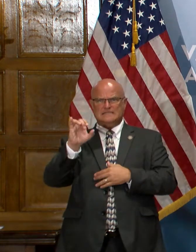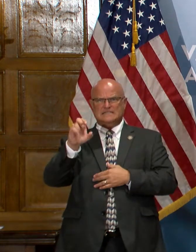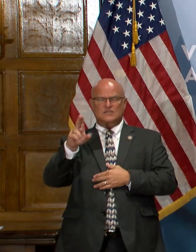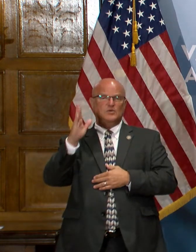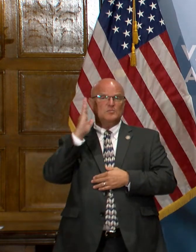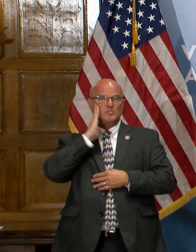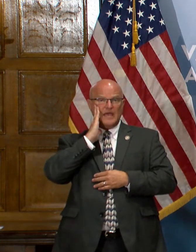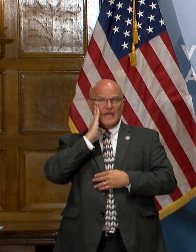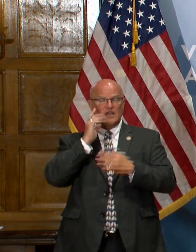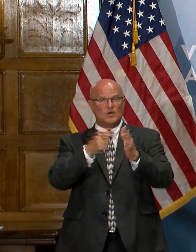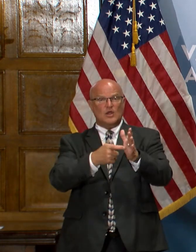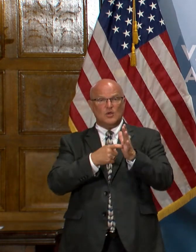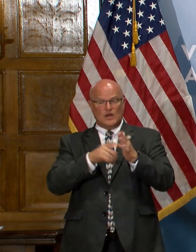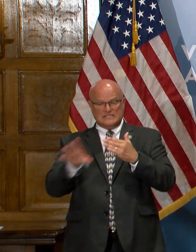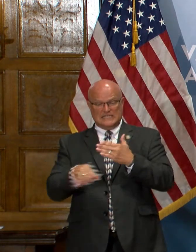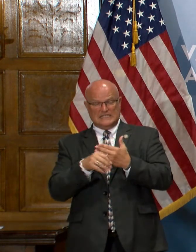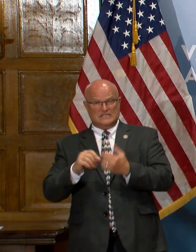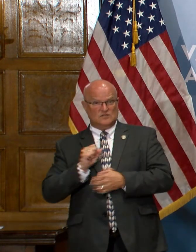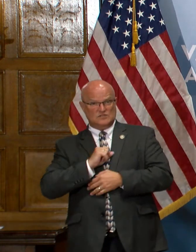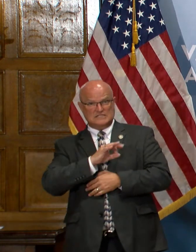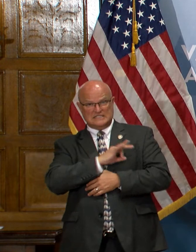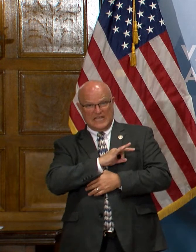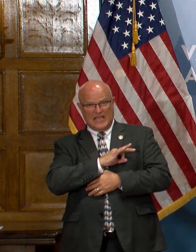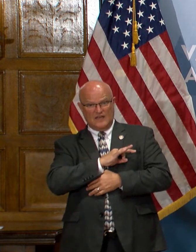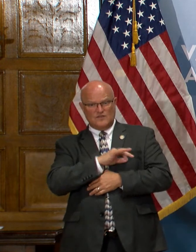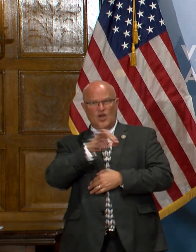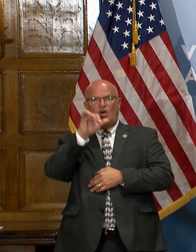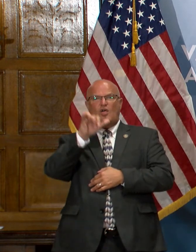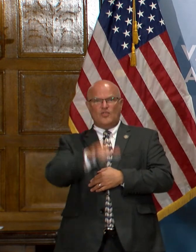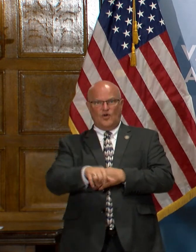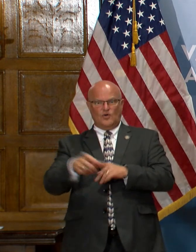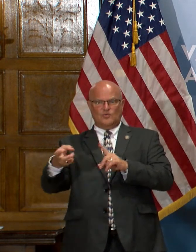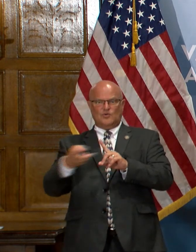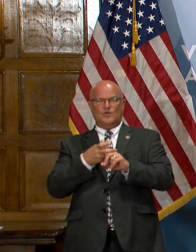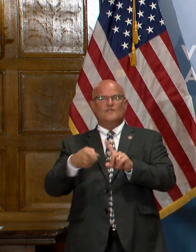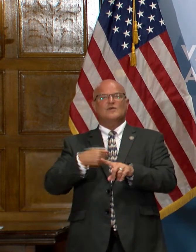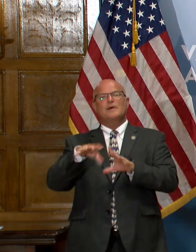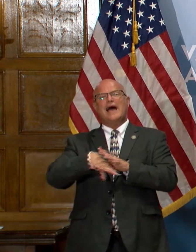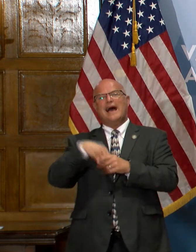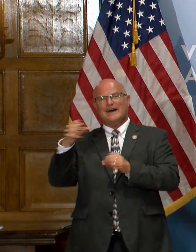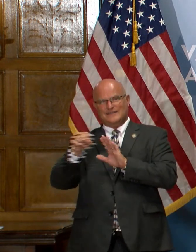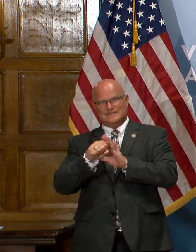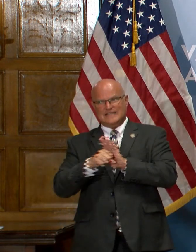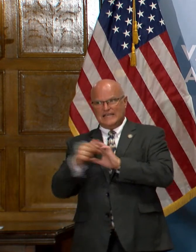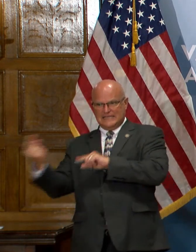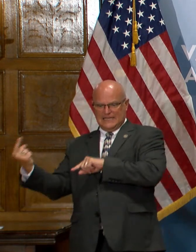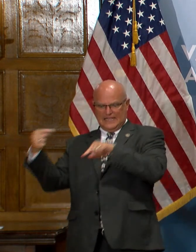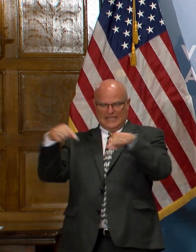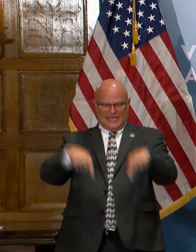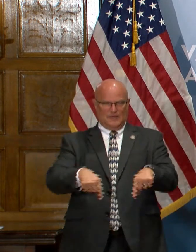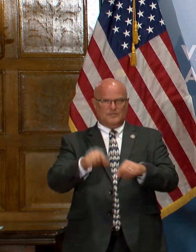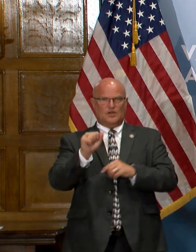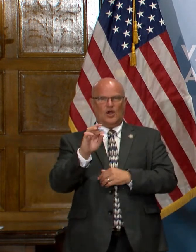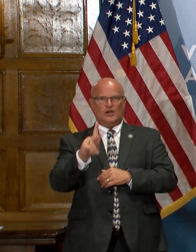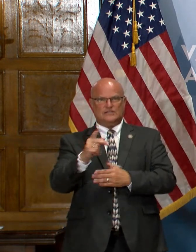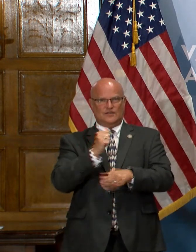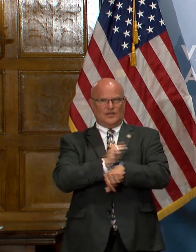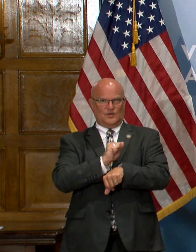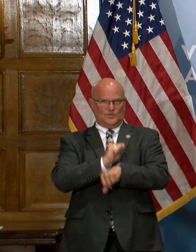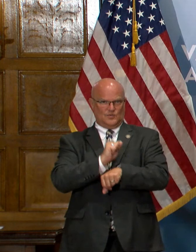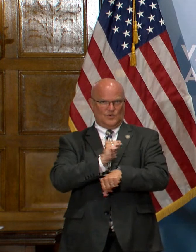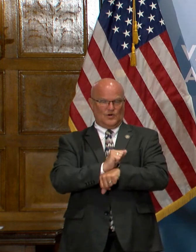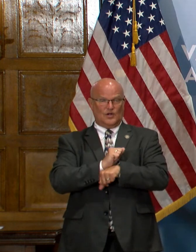ICU bed that requires additional staff, those are being recruited from out of state to come in here. And